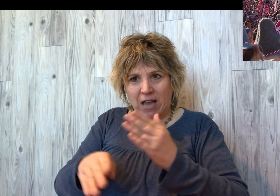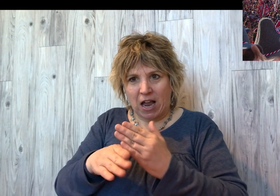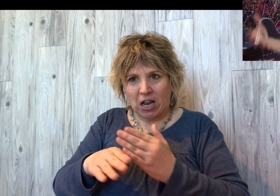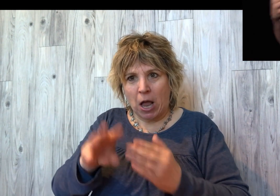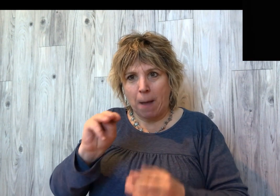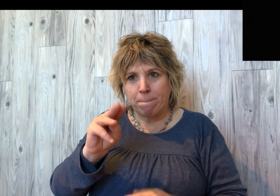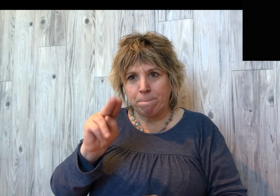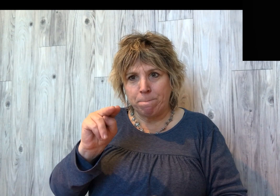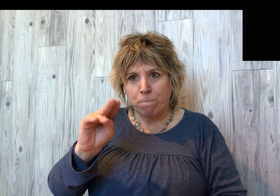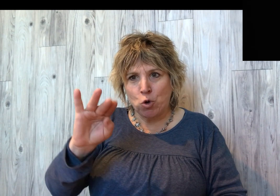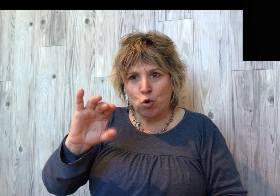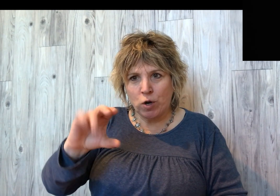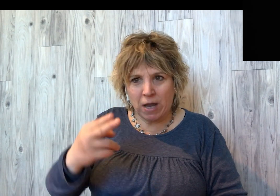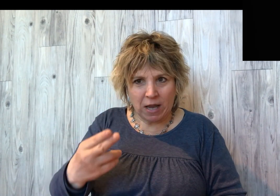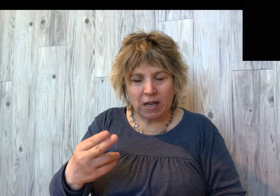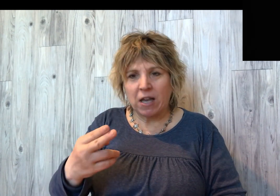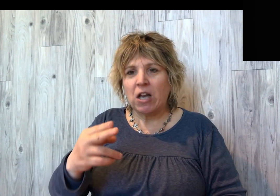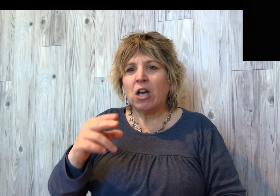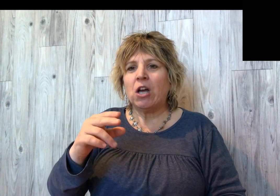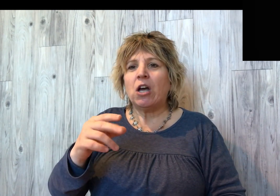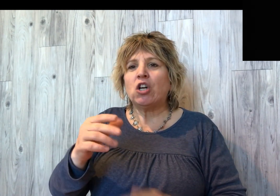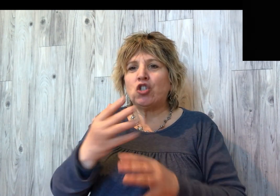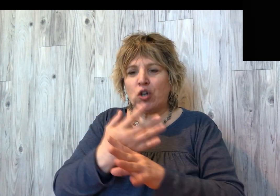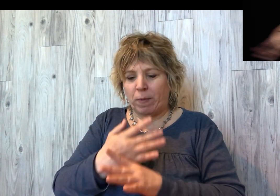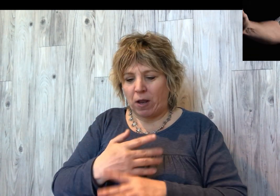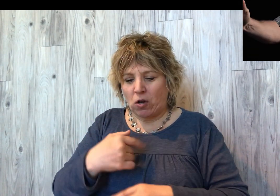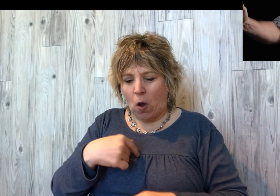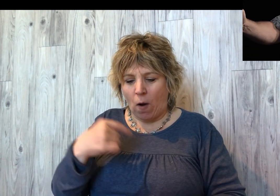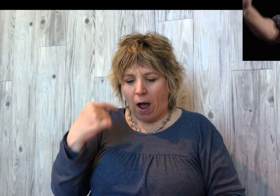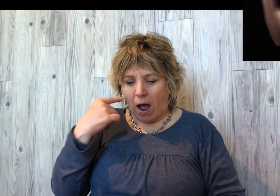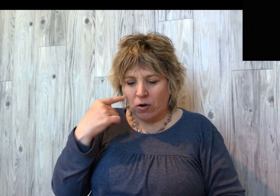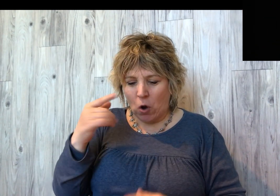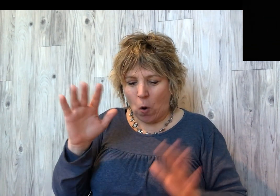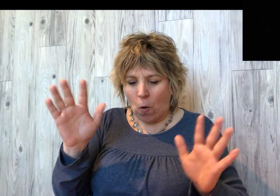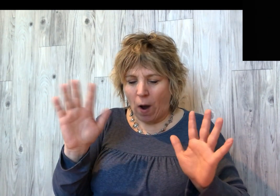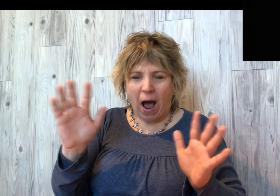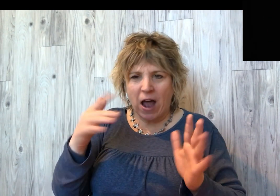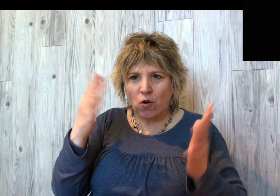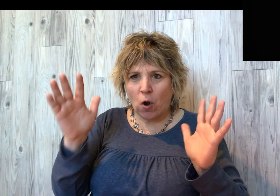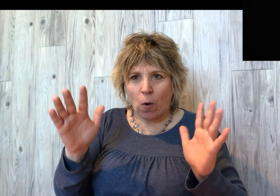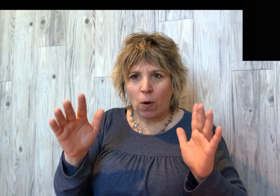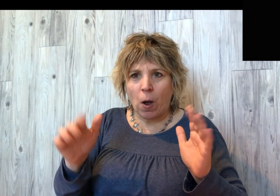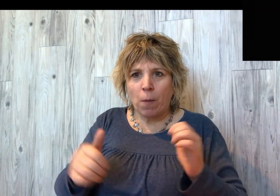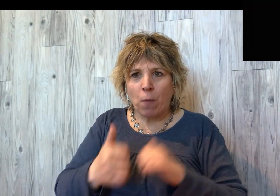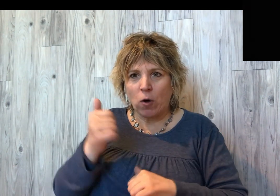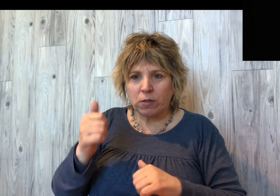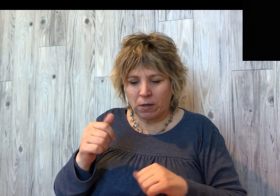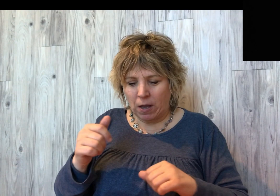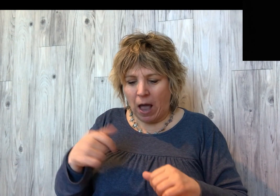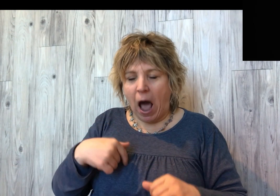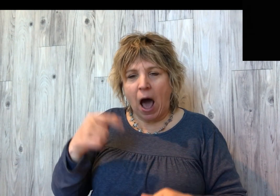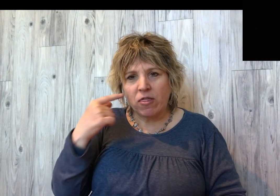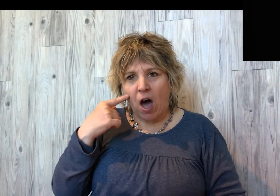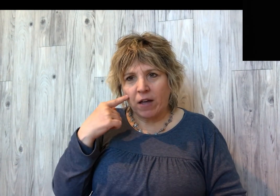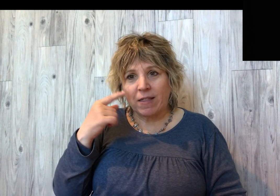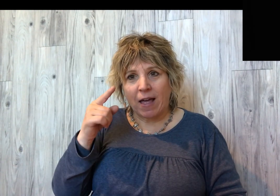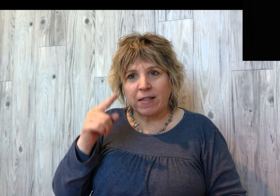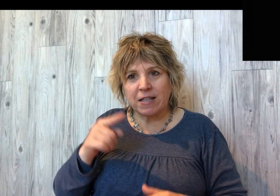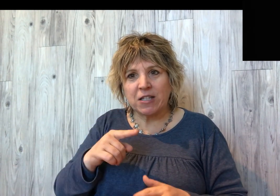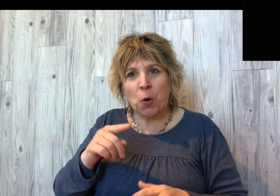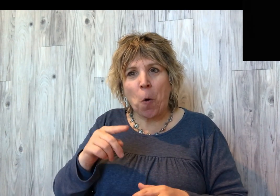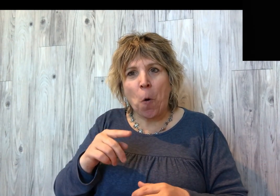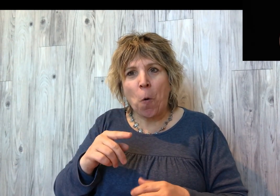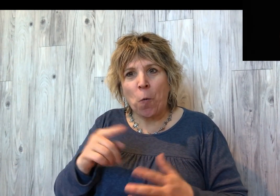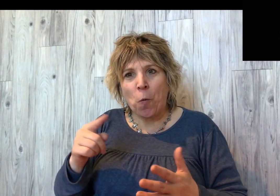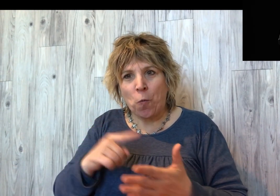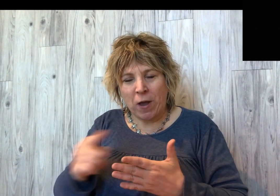soccer in Munich, Germany. And he goes, no, that's not helpful. Most people don't know what that is. So I go, no, actually, I found out